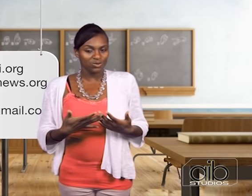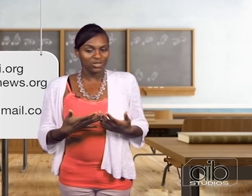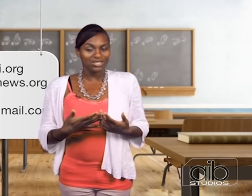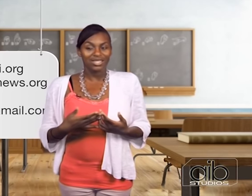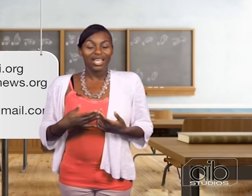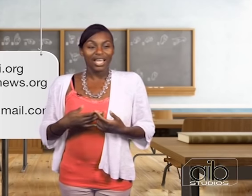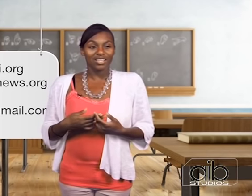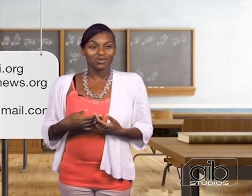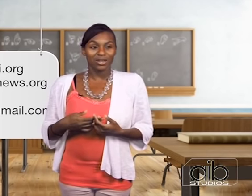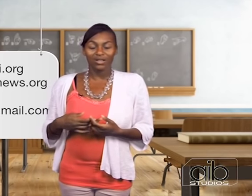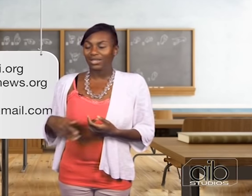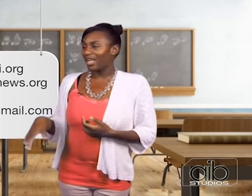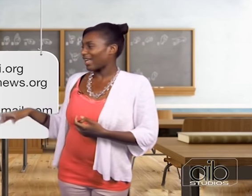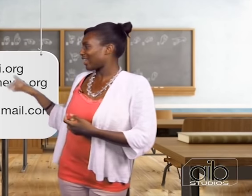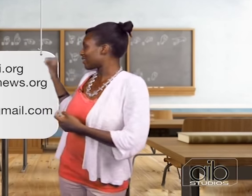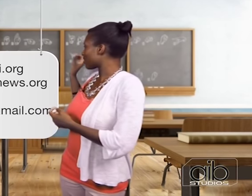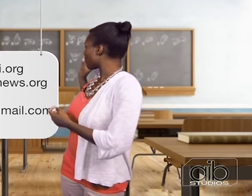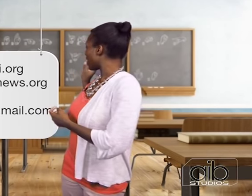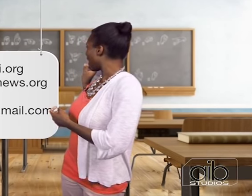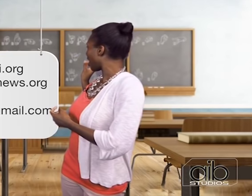events, as well as we have